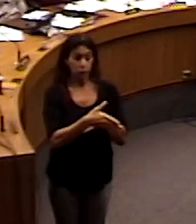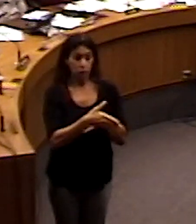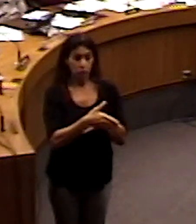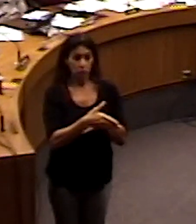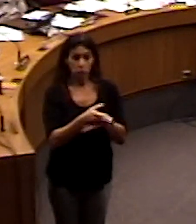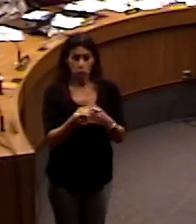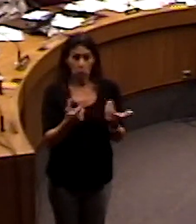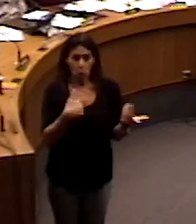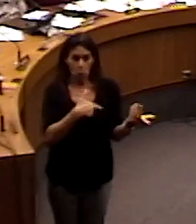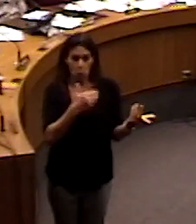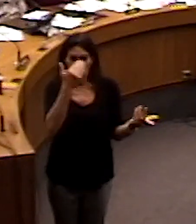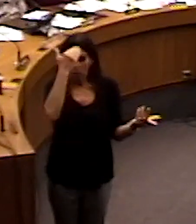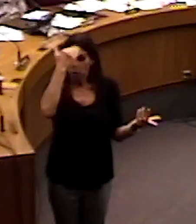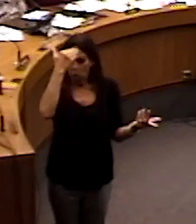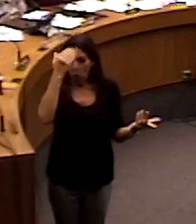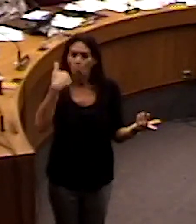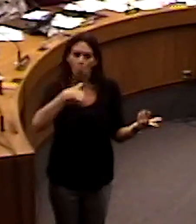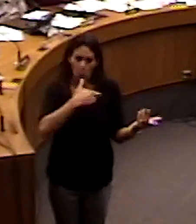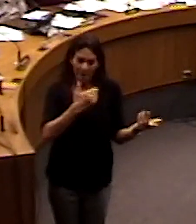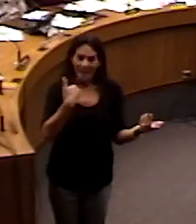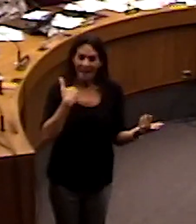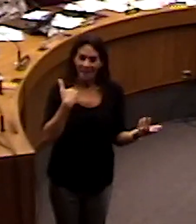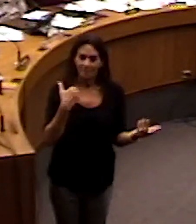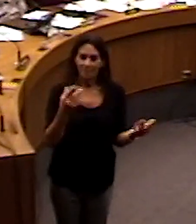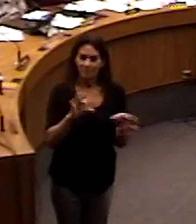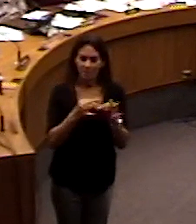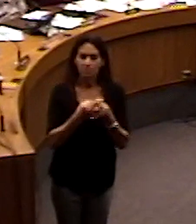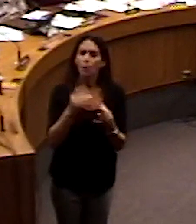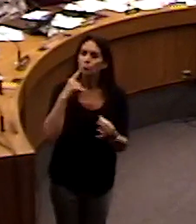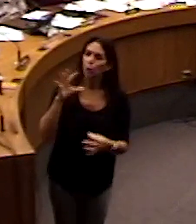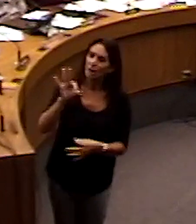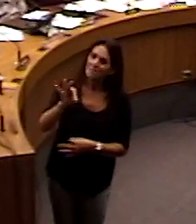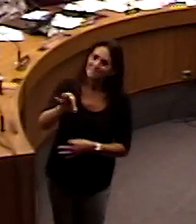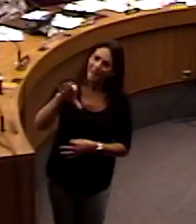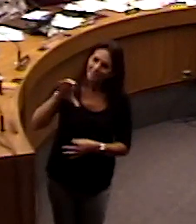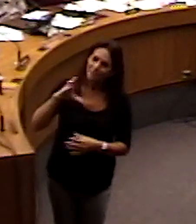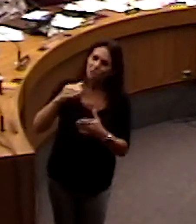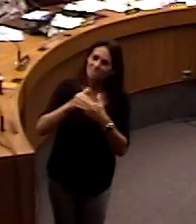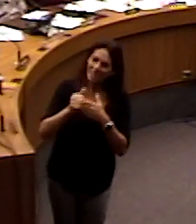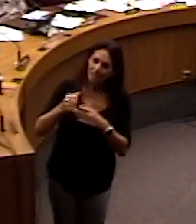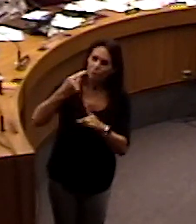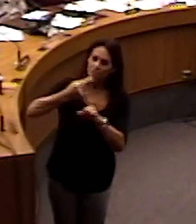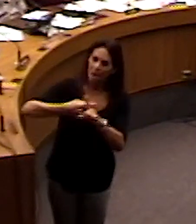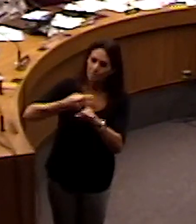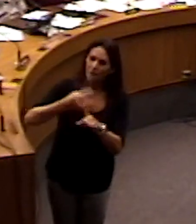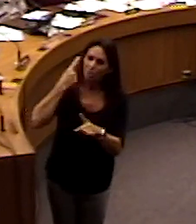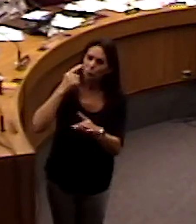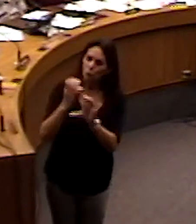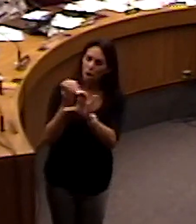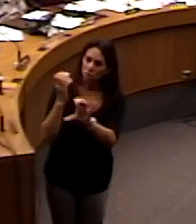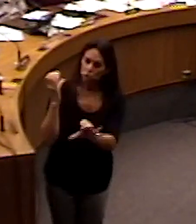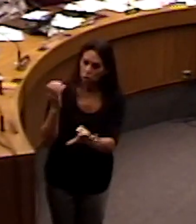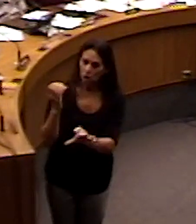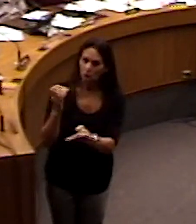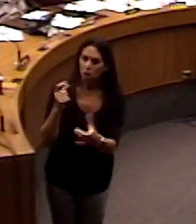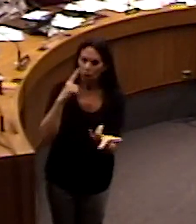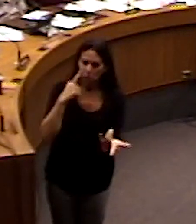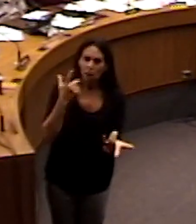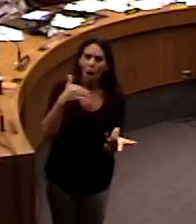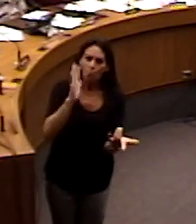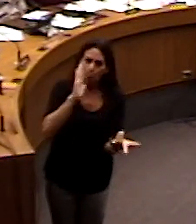So we all know, we all have families. And for $900 a month for a trailer, you'd think I'd have safer water to wash my